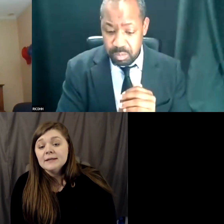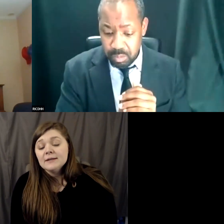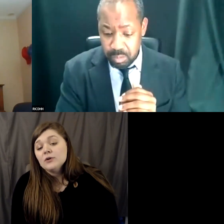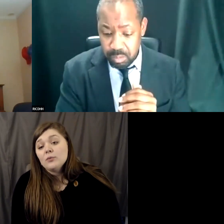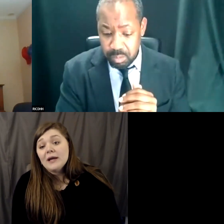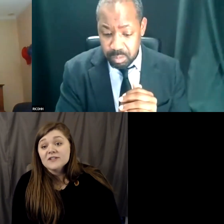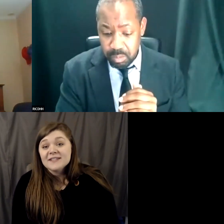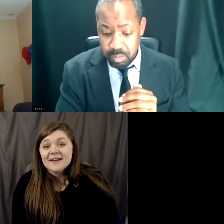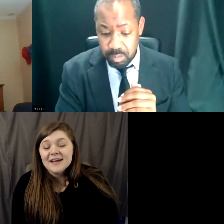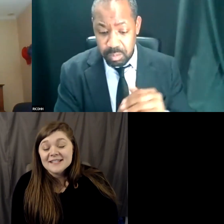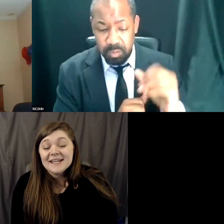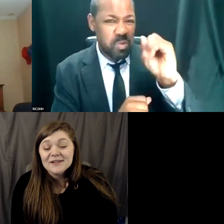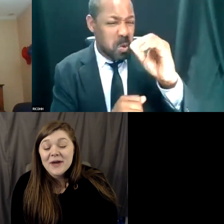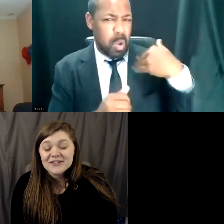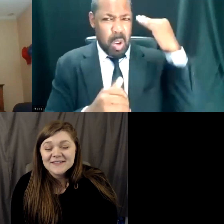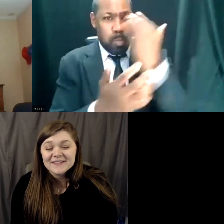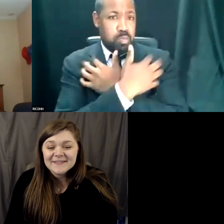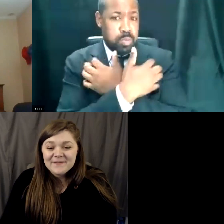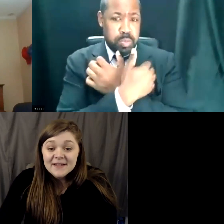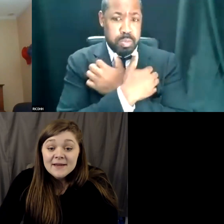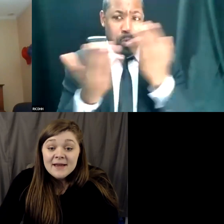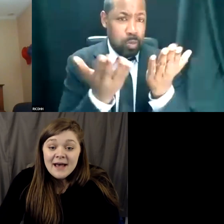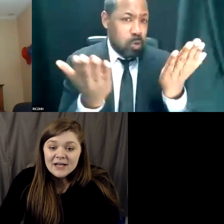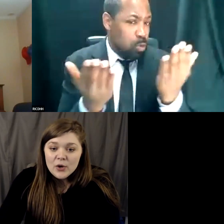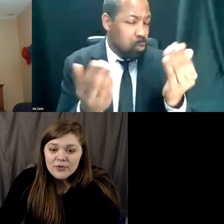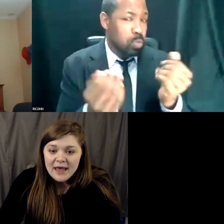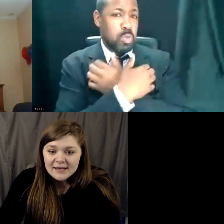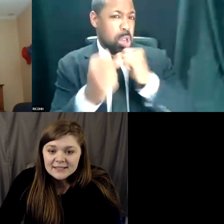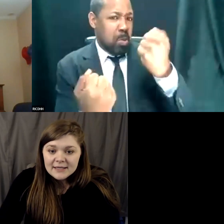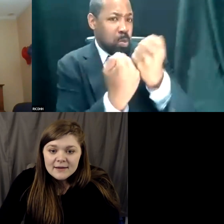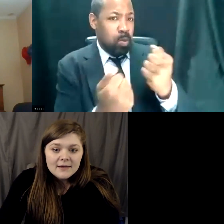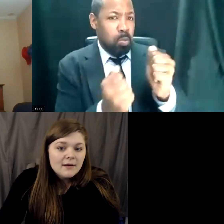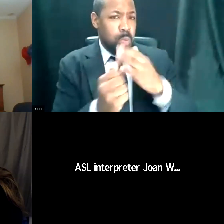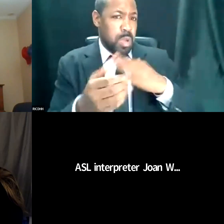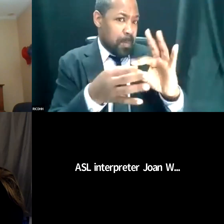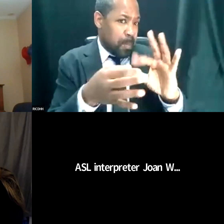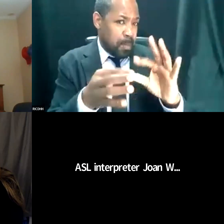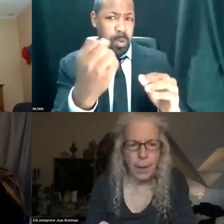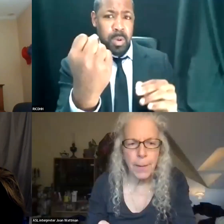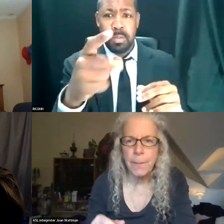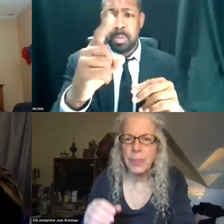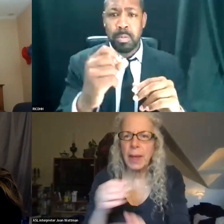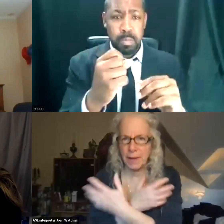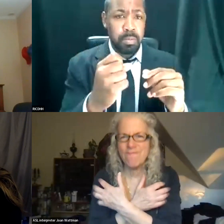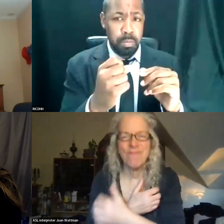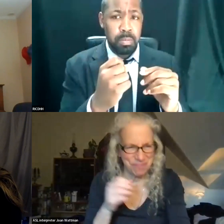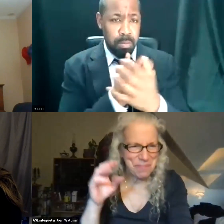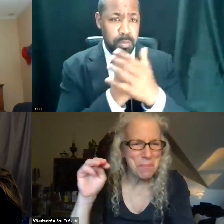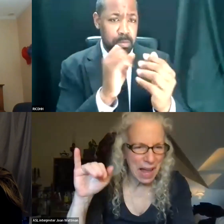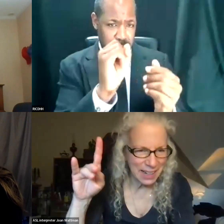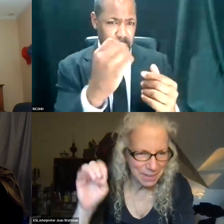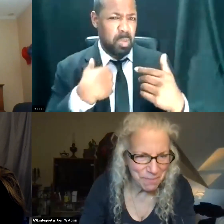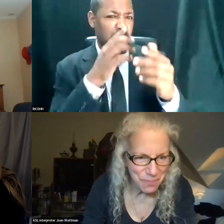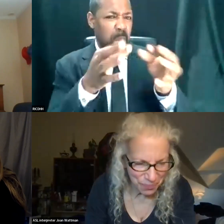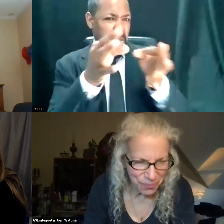listed, or what I've just said, stated locations. I know that Bear's here and can support with